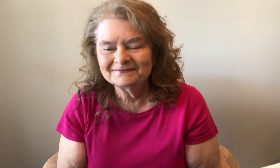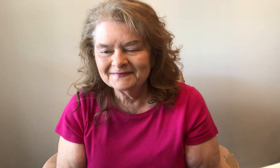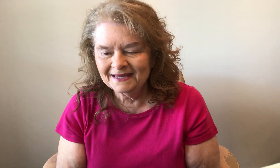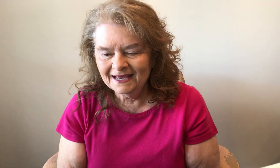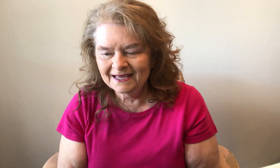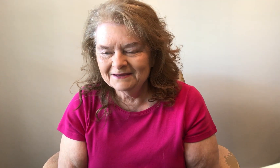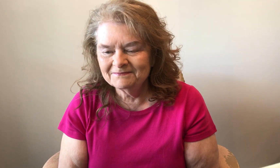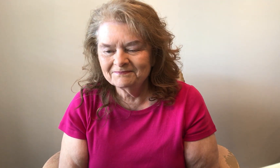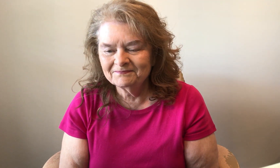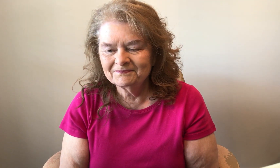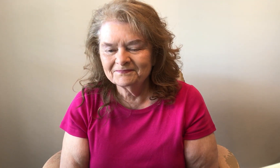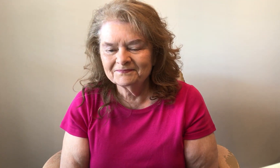Okay?